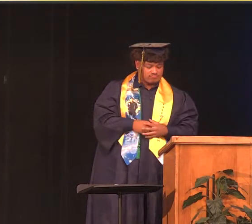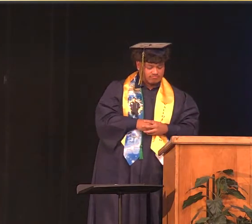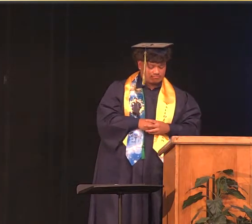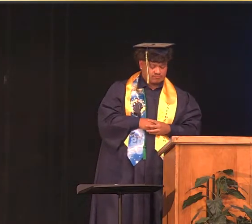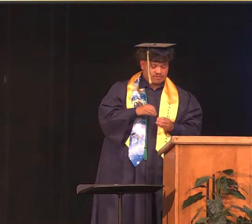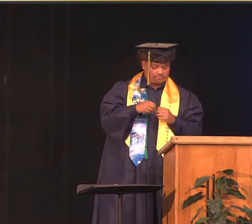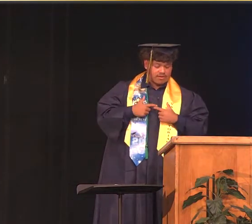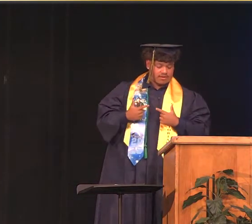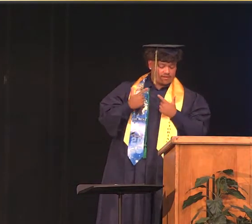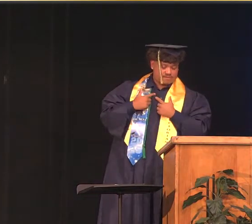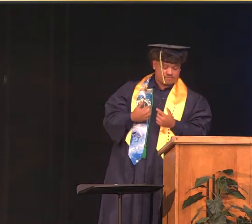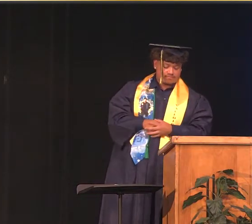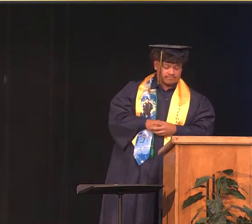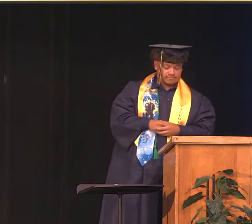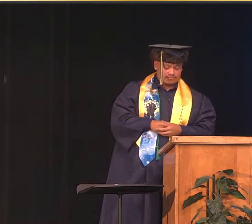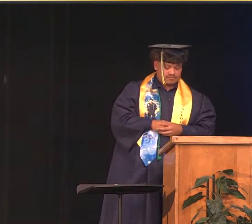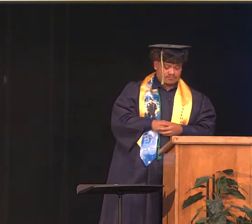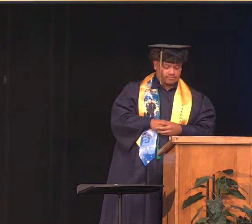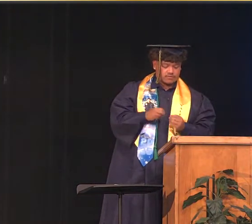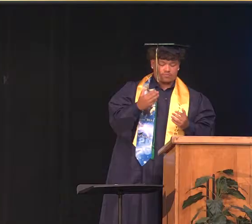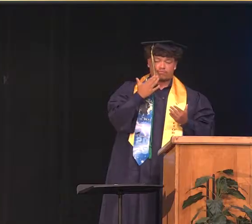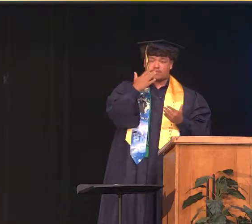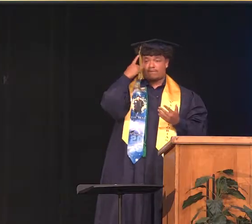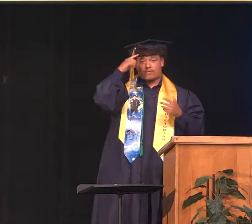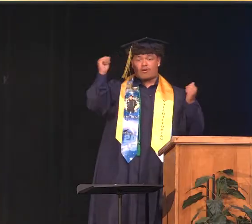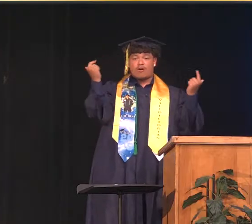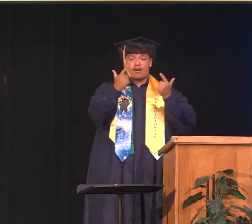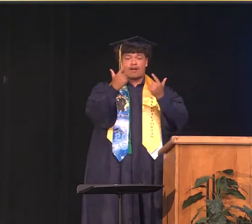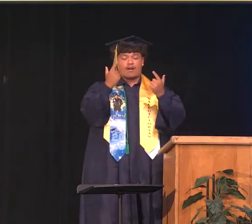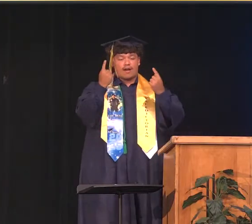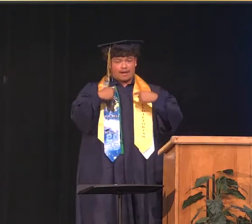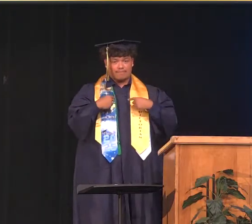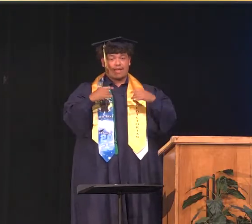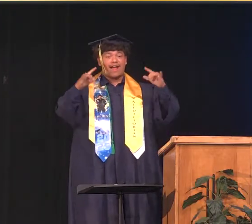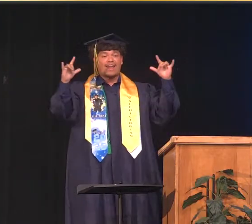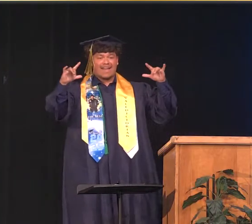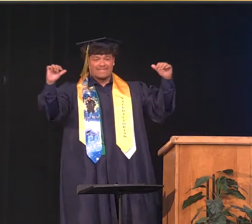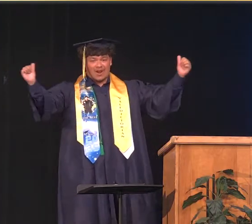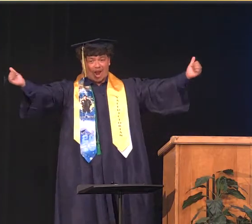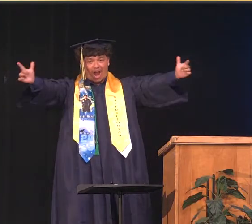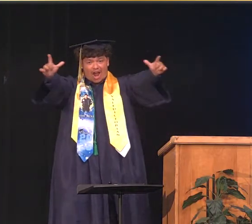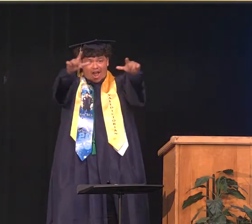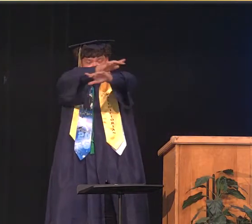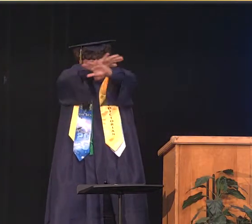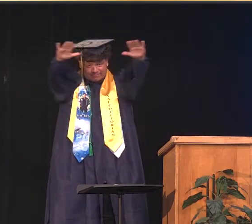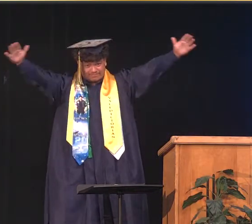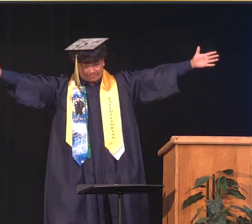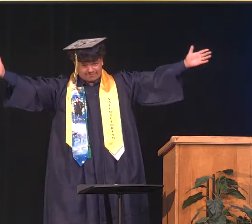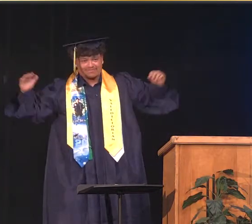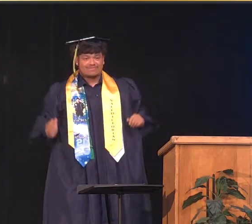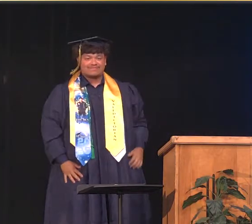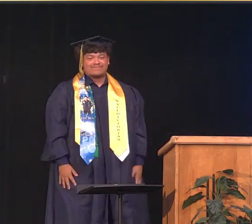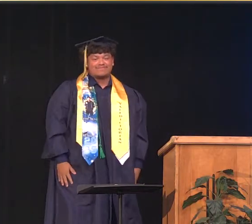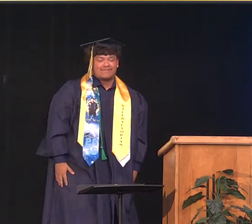I've had such a great time at PDSD. I'm going to miss sports moving forward, but again, thank you all for coming, and I love you all.